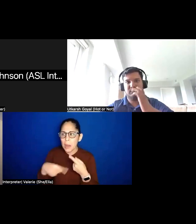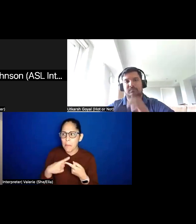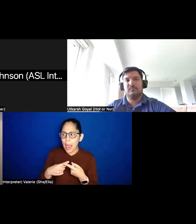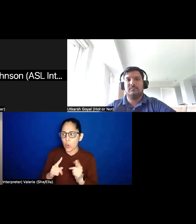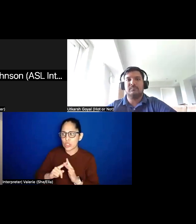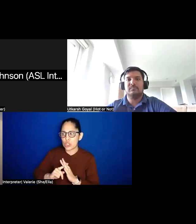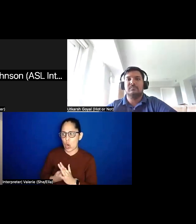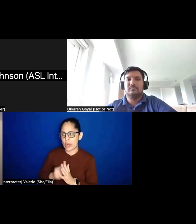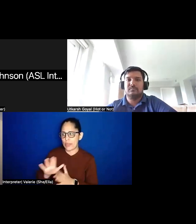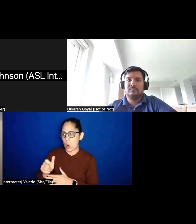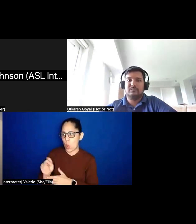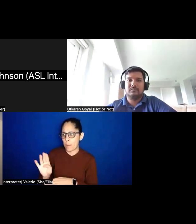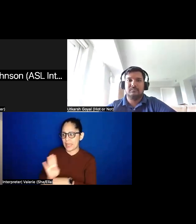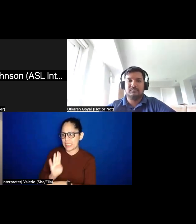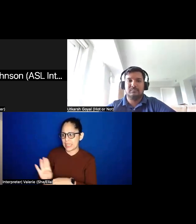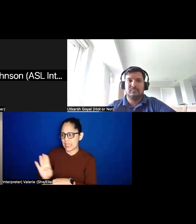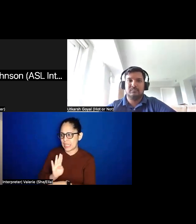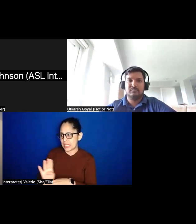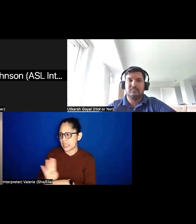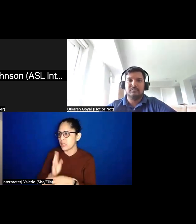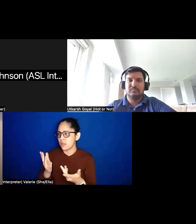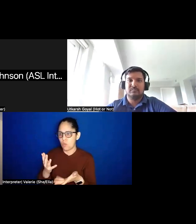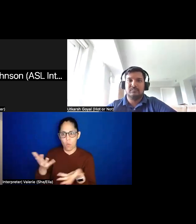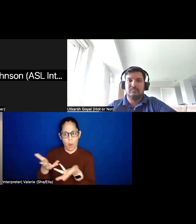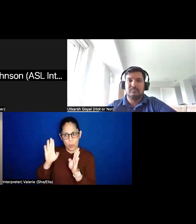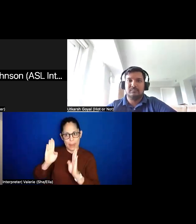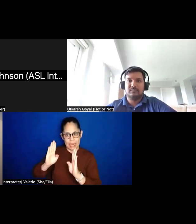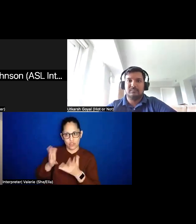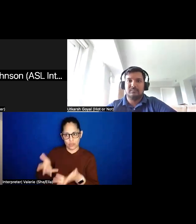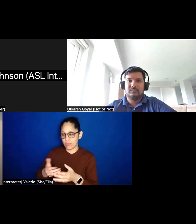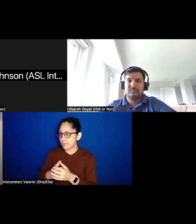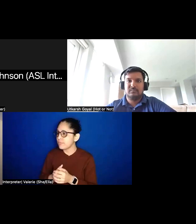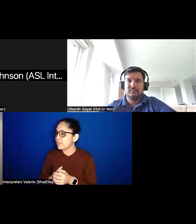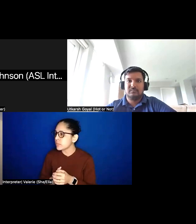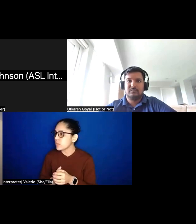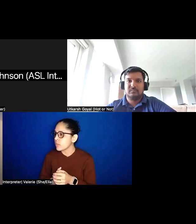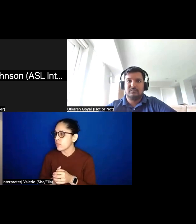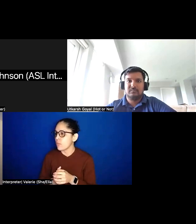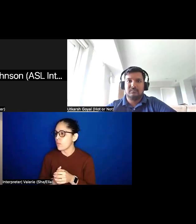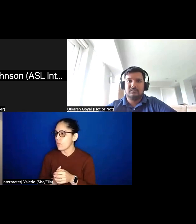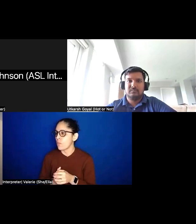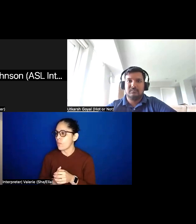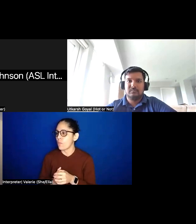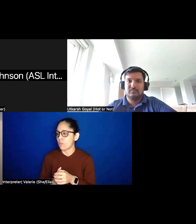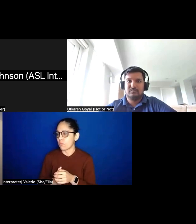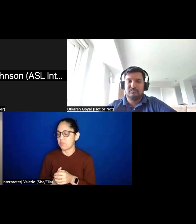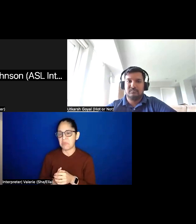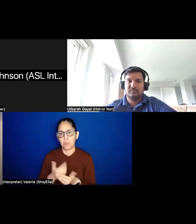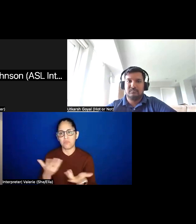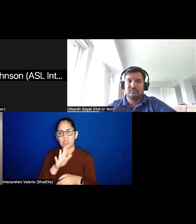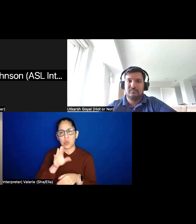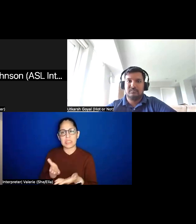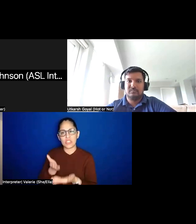starting up a business and what to pay attention to? So what should one be paying attention to with the future in